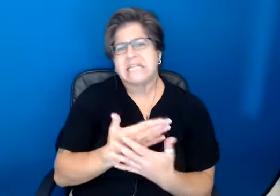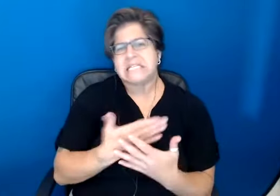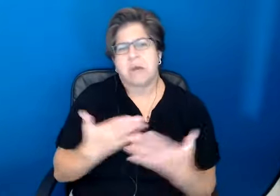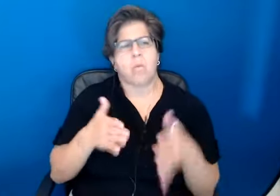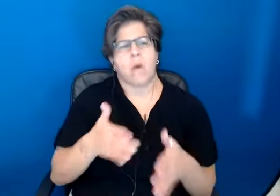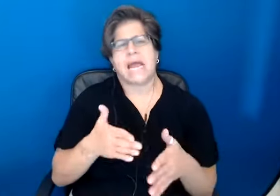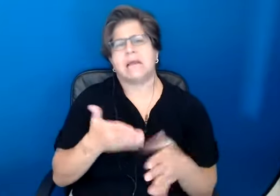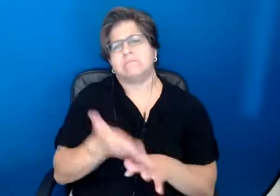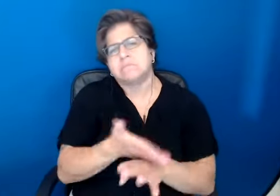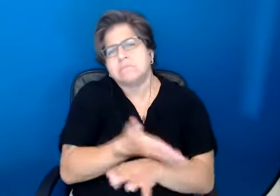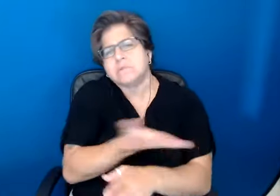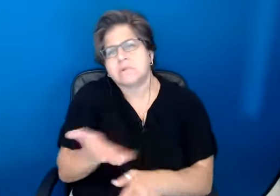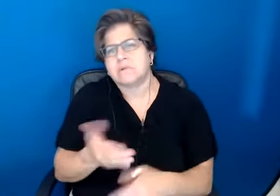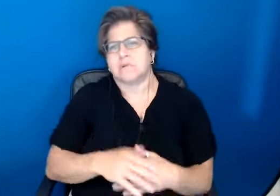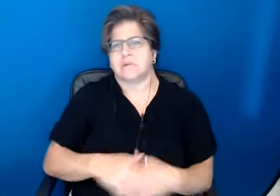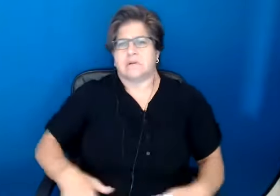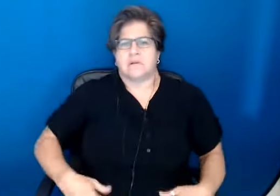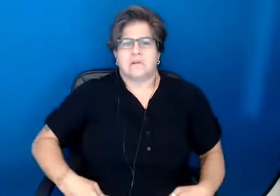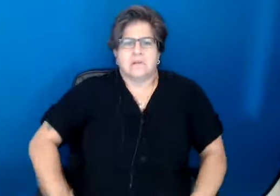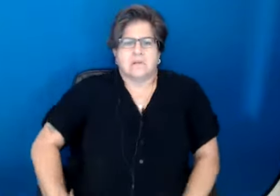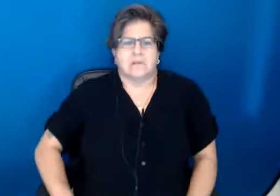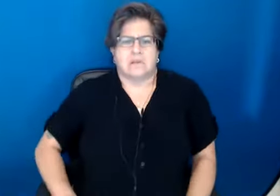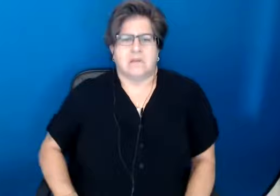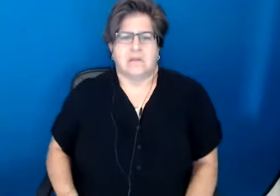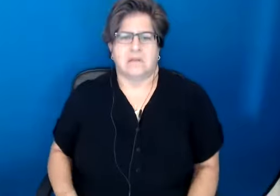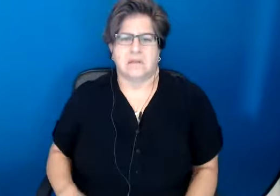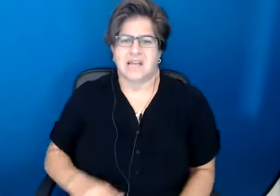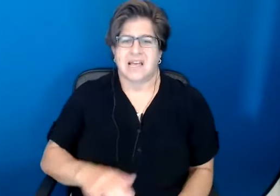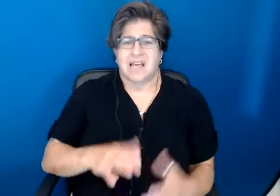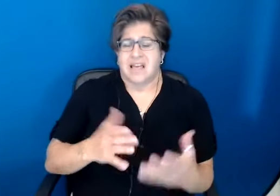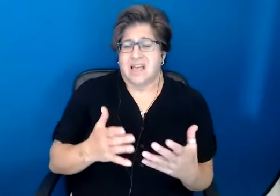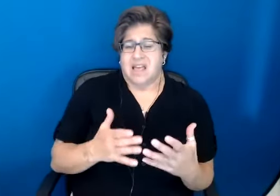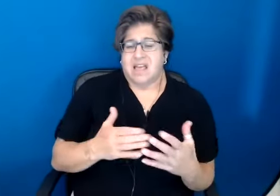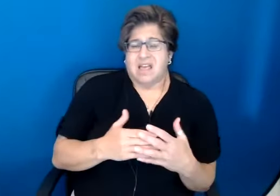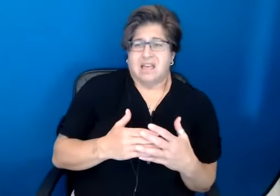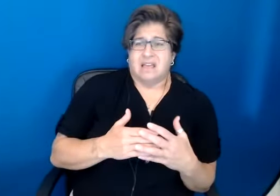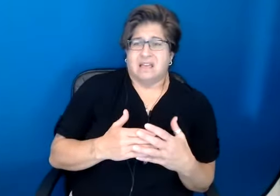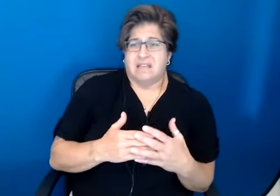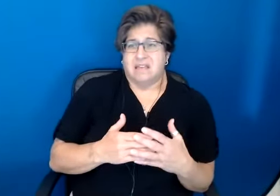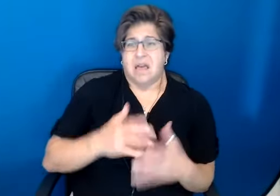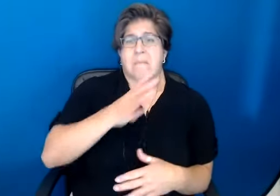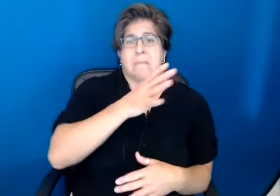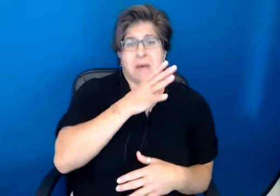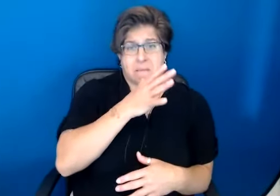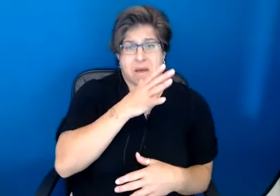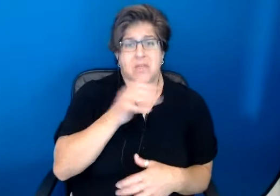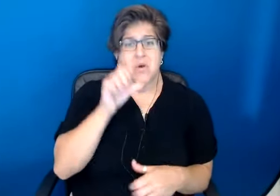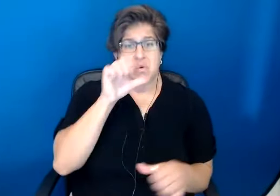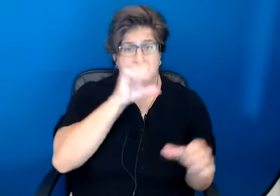my dad and I wanted to see him. I was too scared to tell her, because she would make me suffer for that, and for years and years and years,